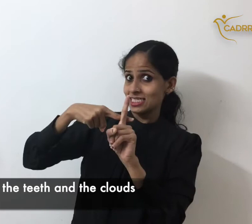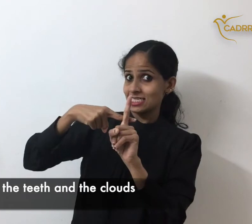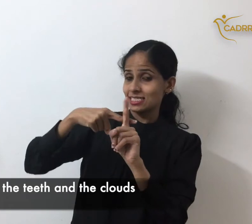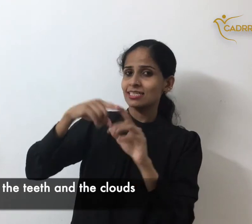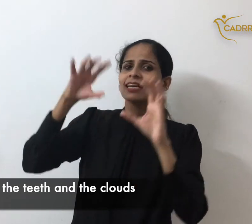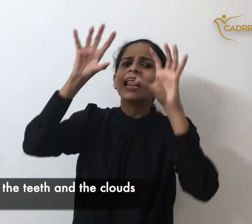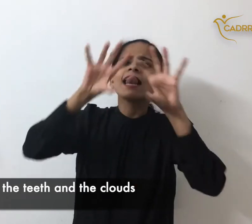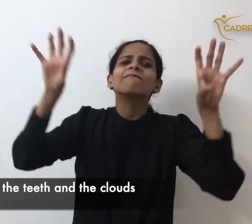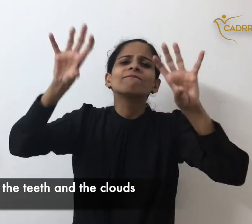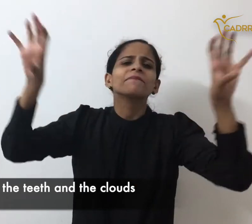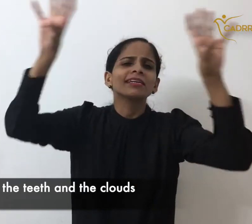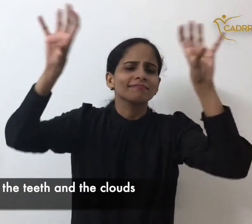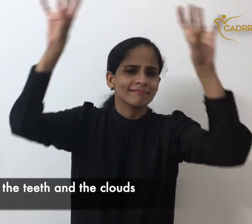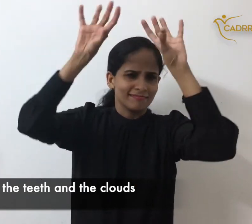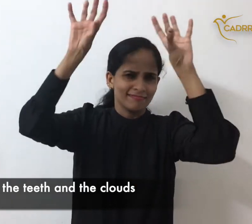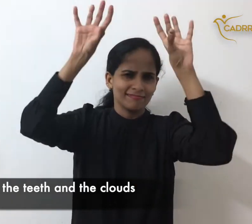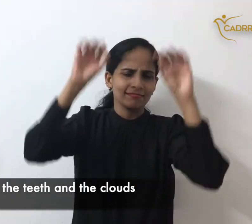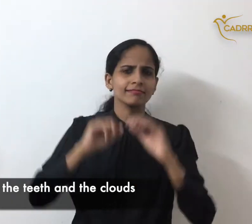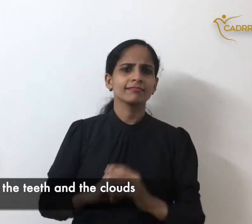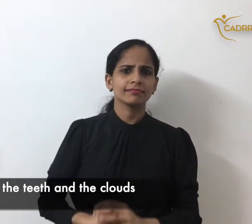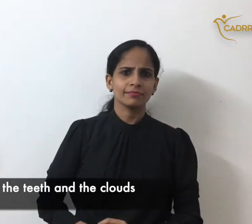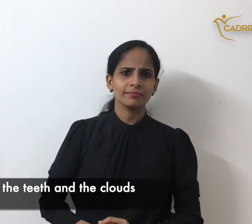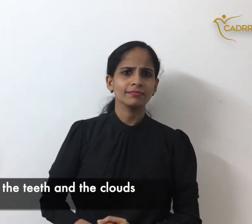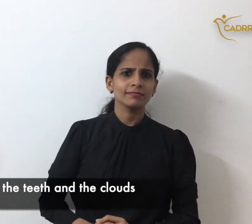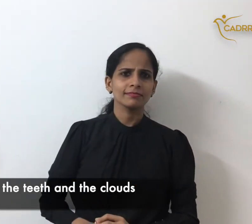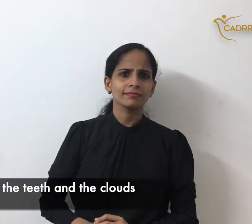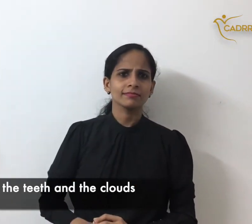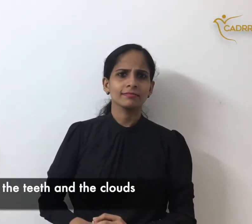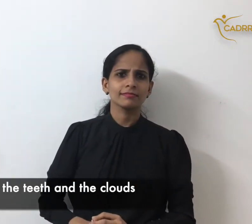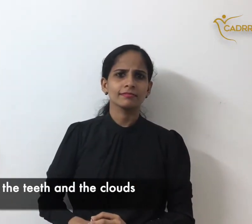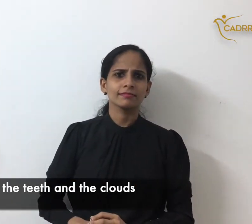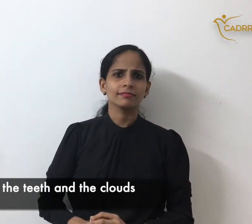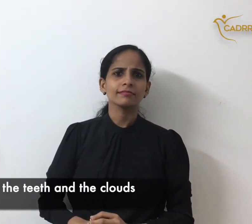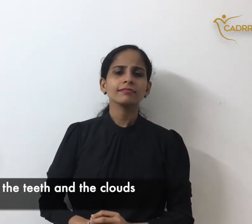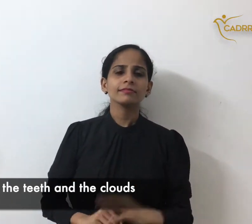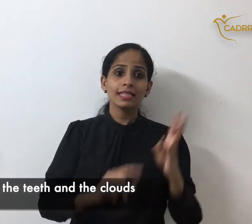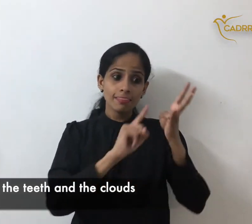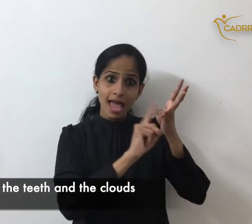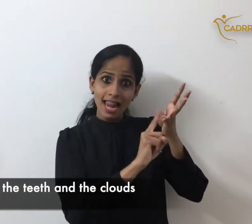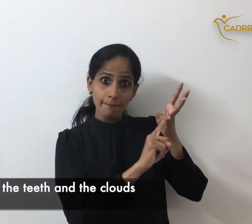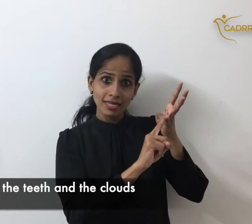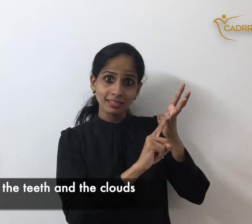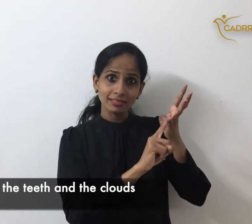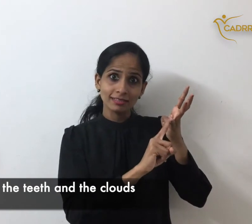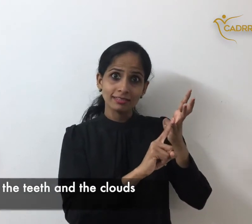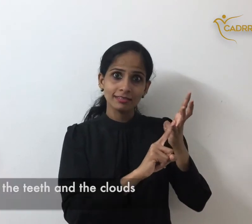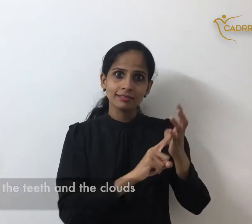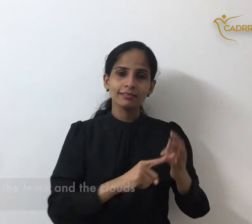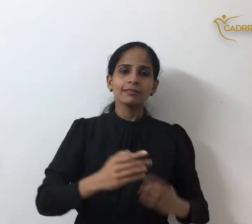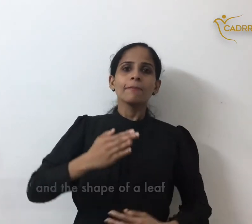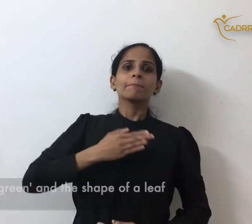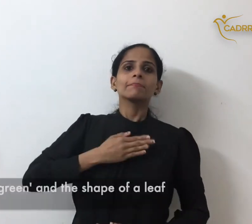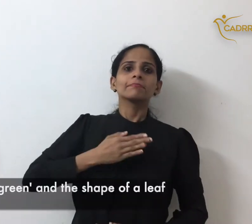White pointing to the teeth and the clouds. The fourth